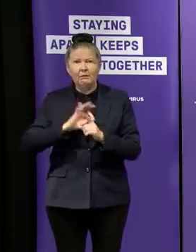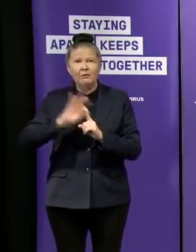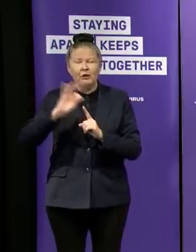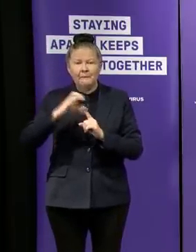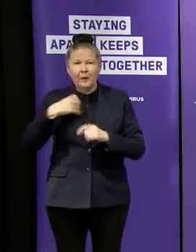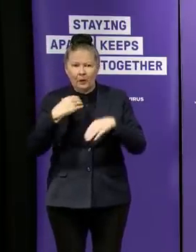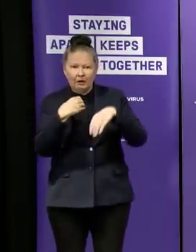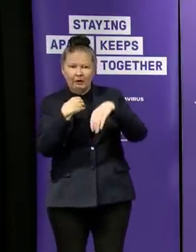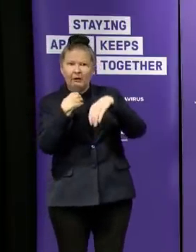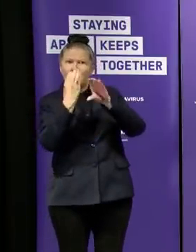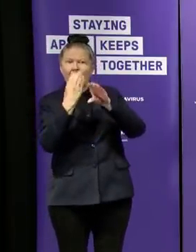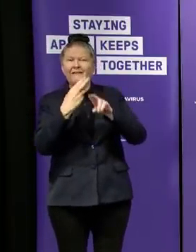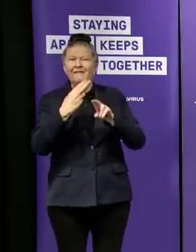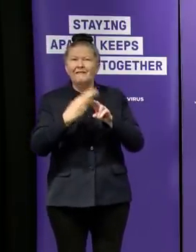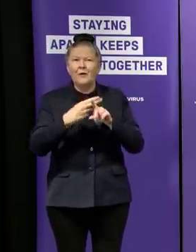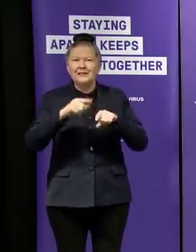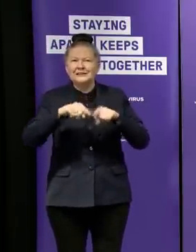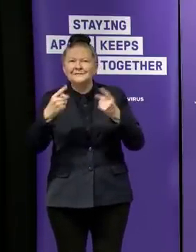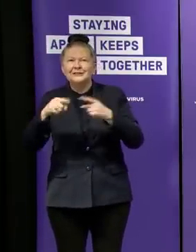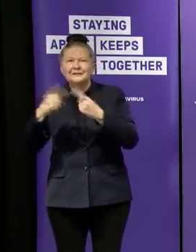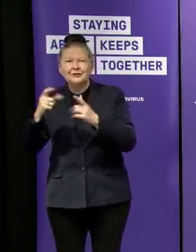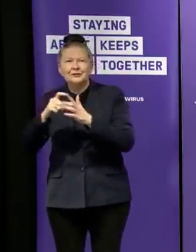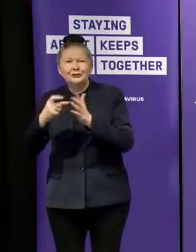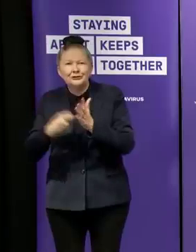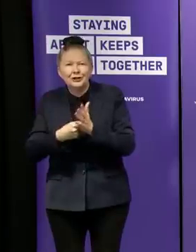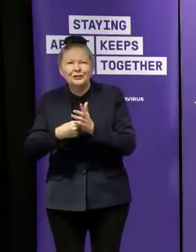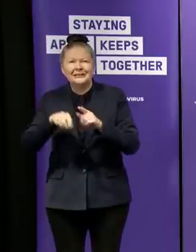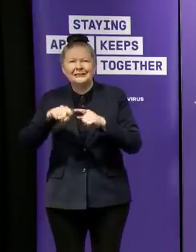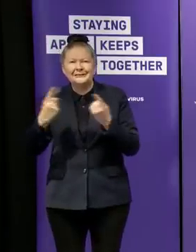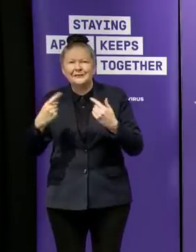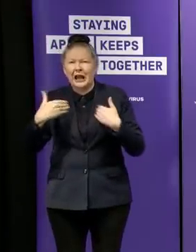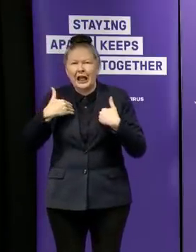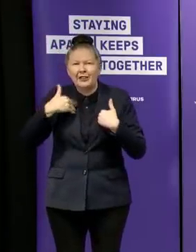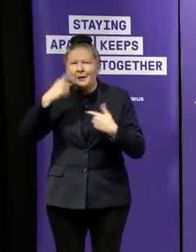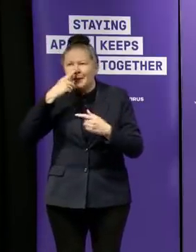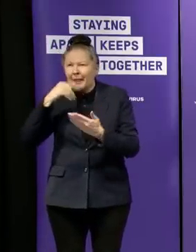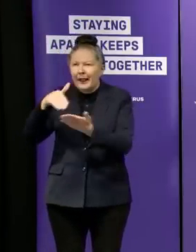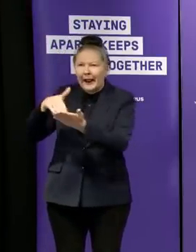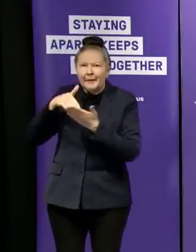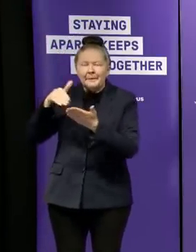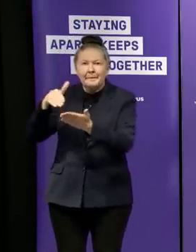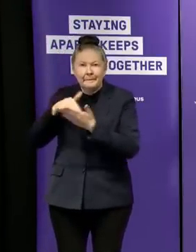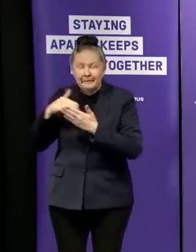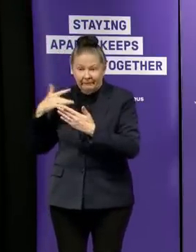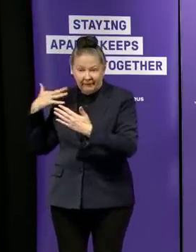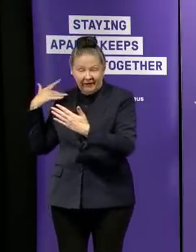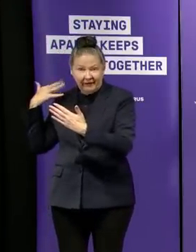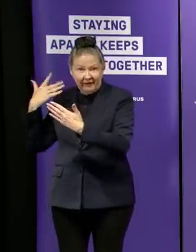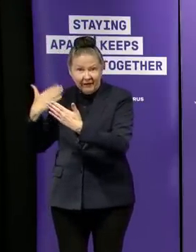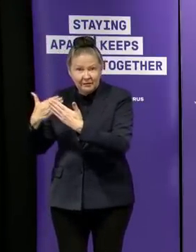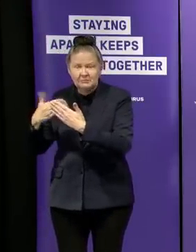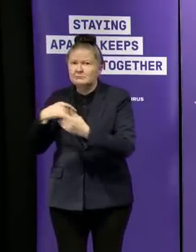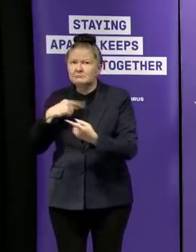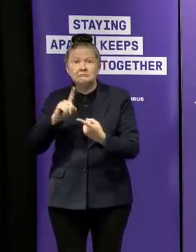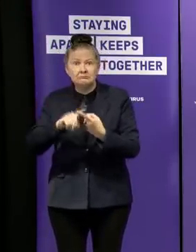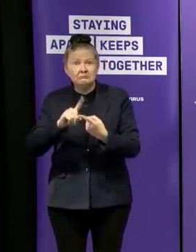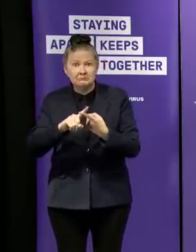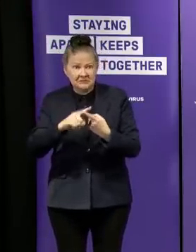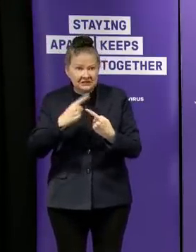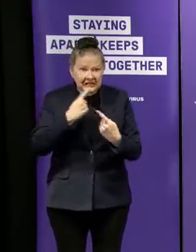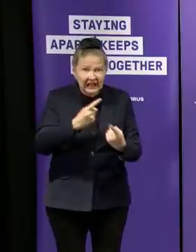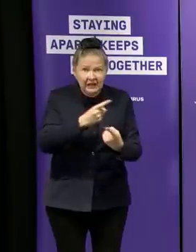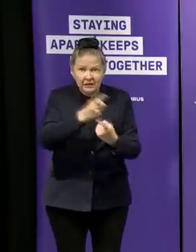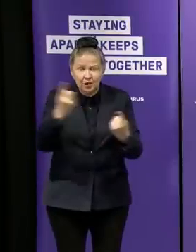across Australia and indeed Victoria during the course of this pandemic, and we continue to encourage everyone who